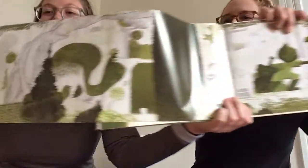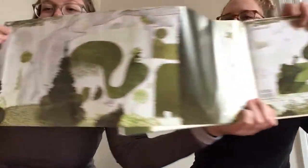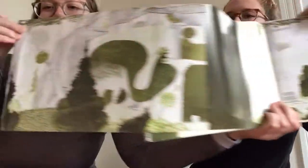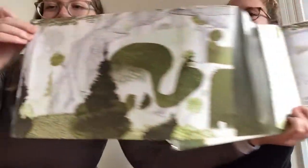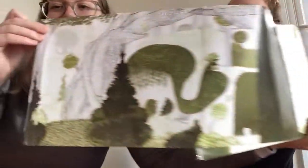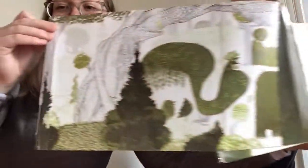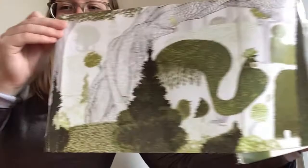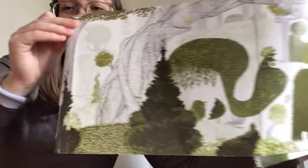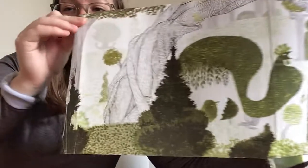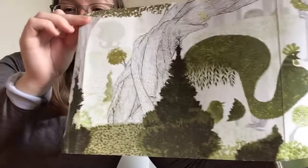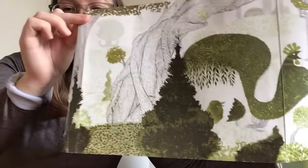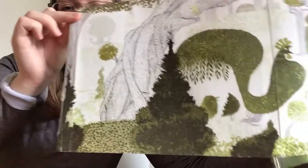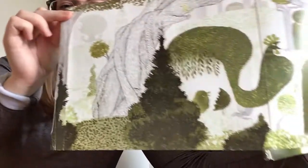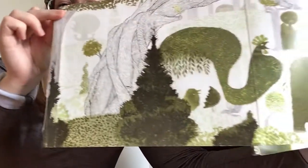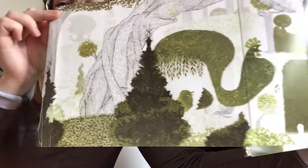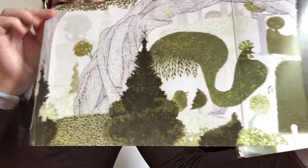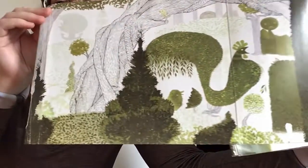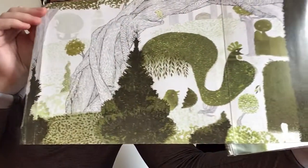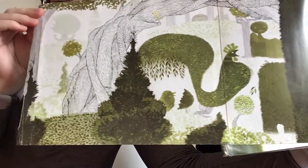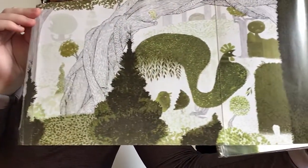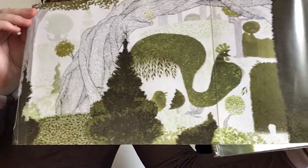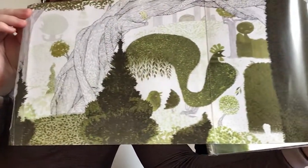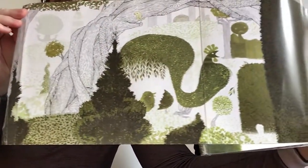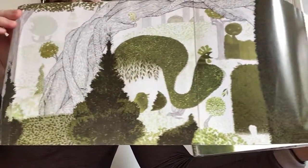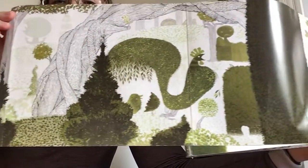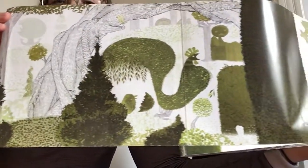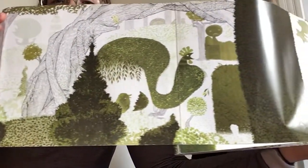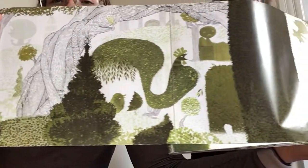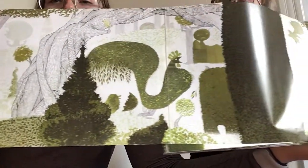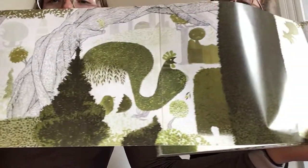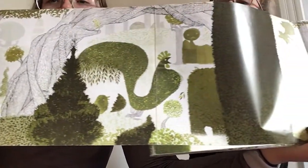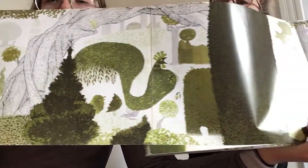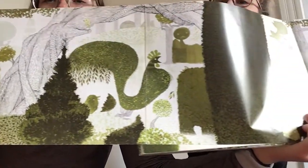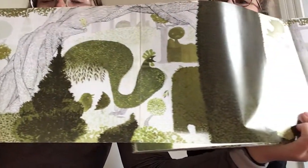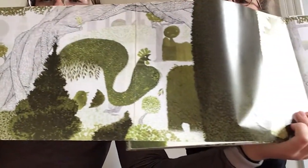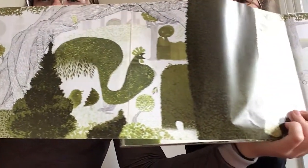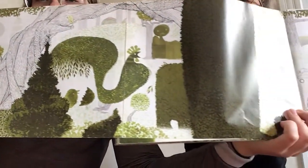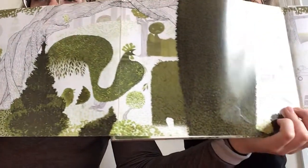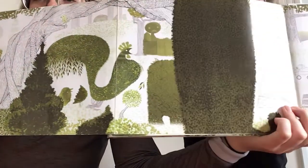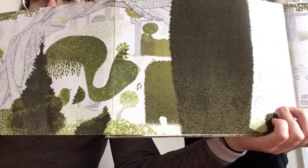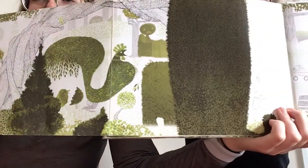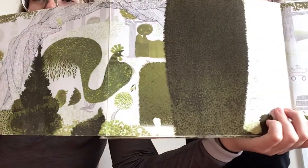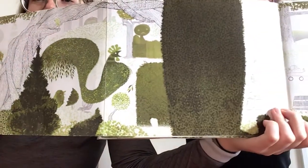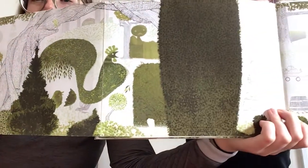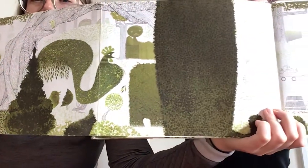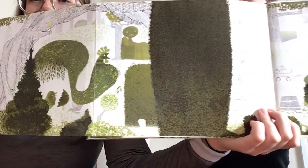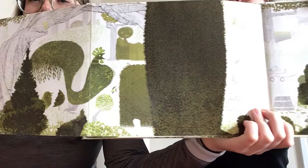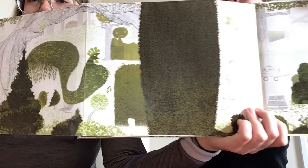Yeah.